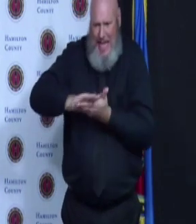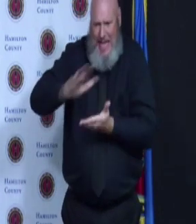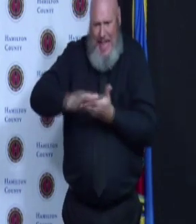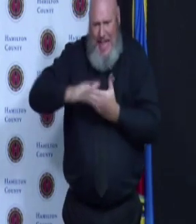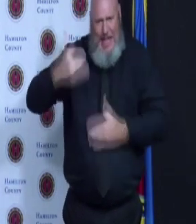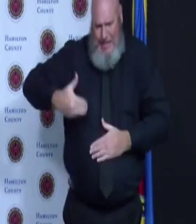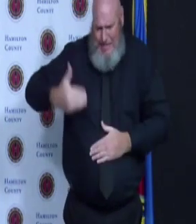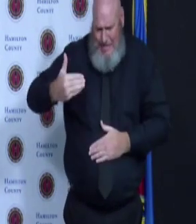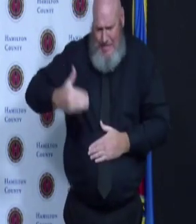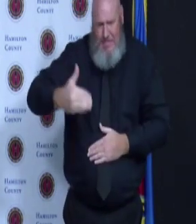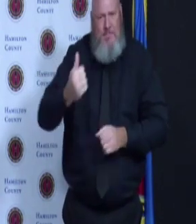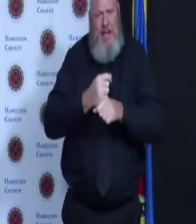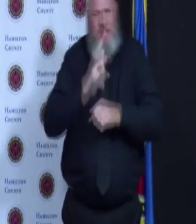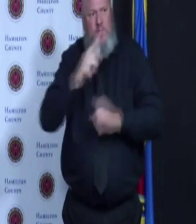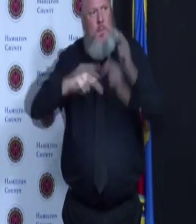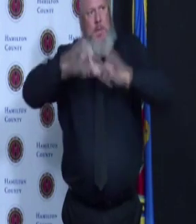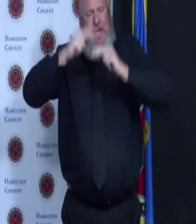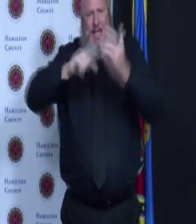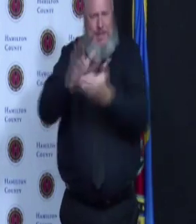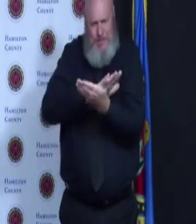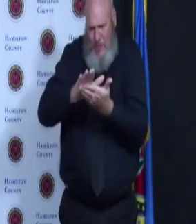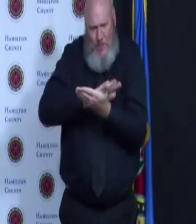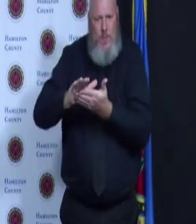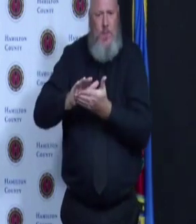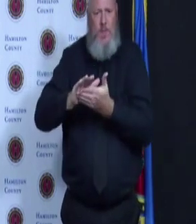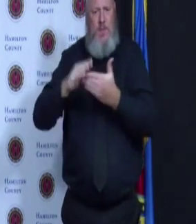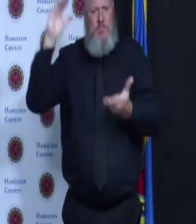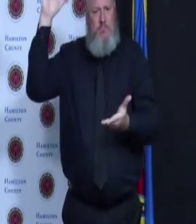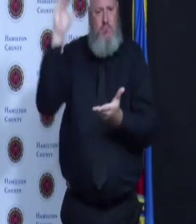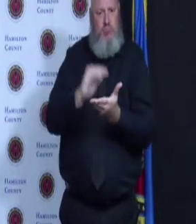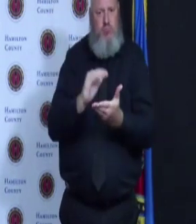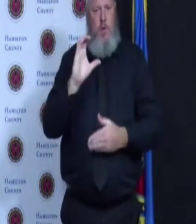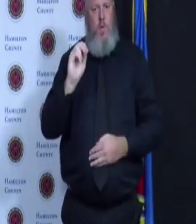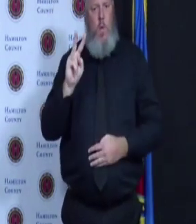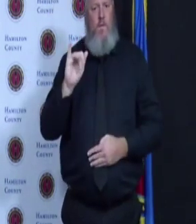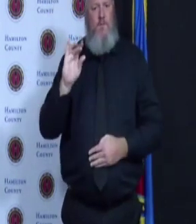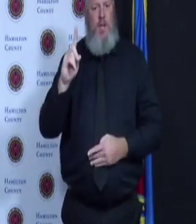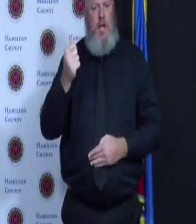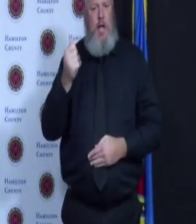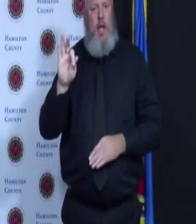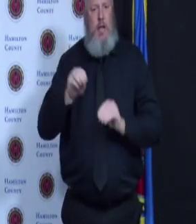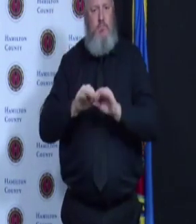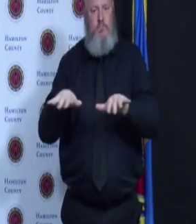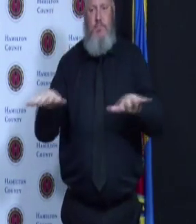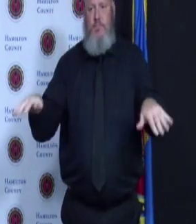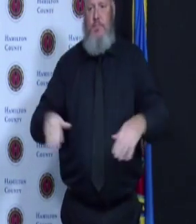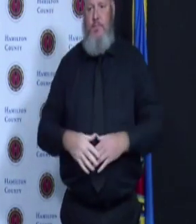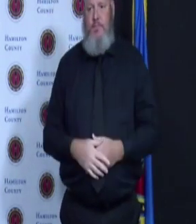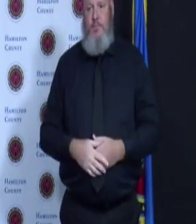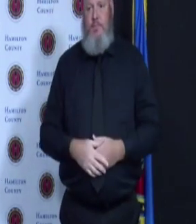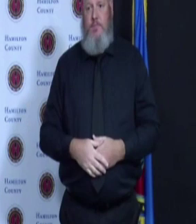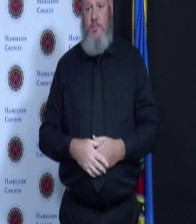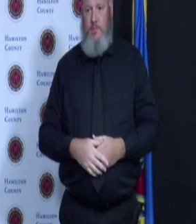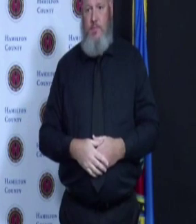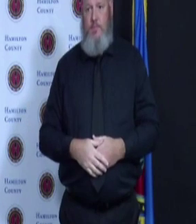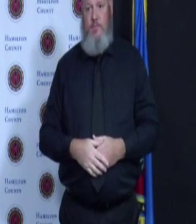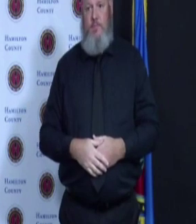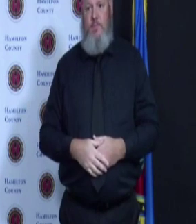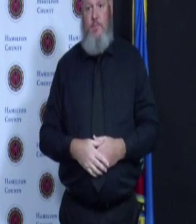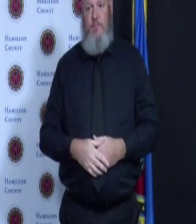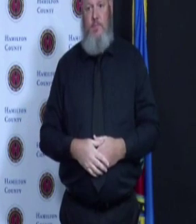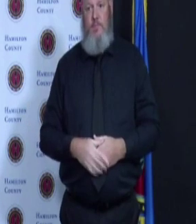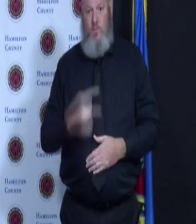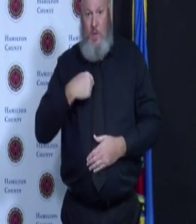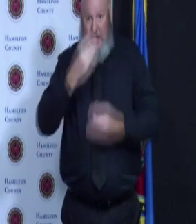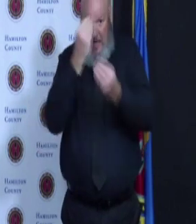to the public. First, if you have a minor ailment or injury, do not go to the emergency room.